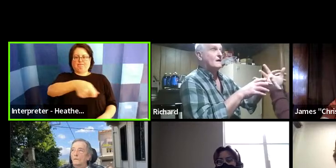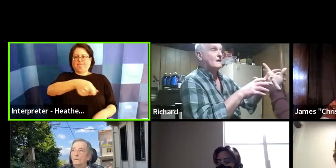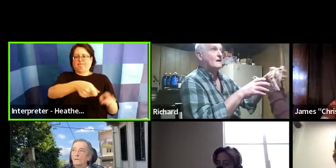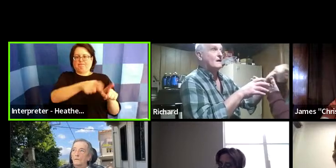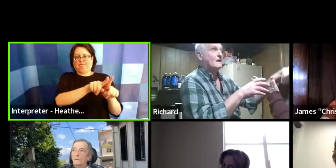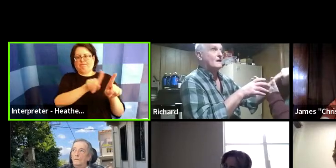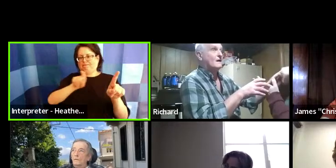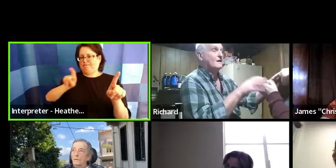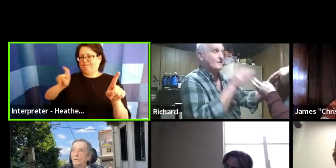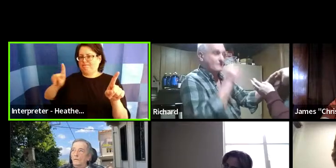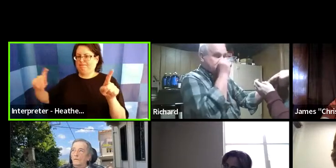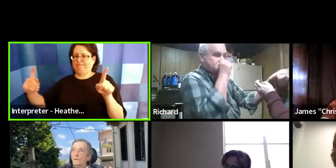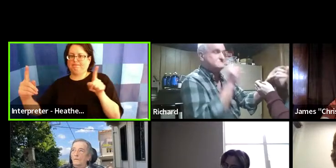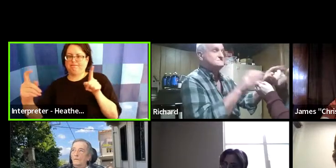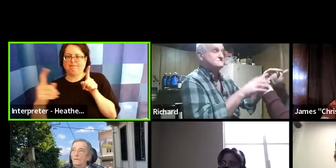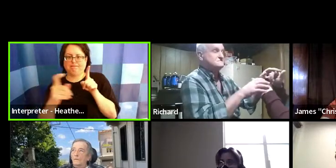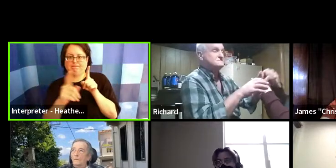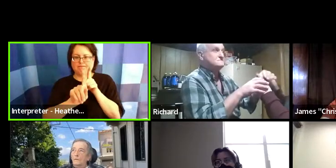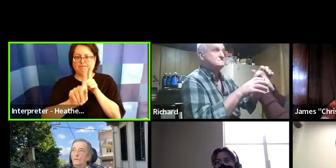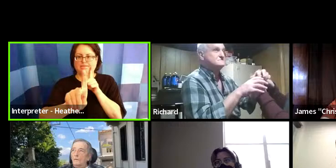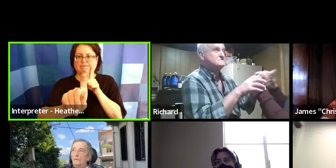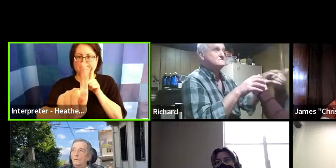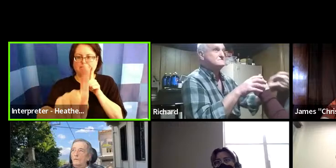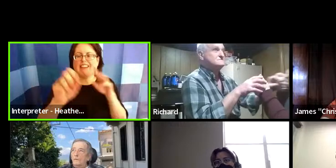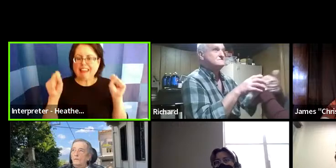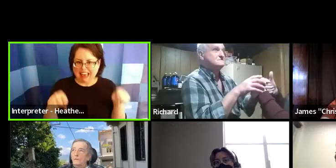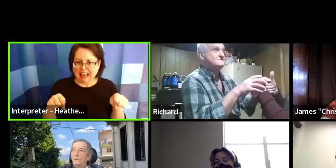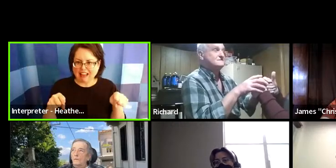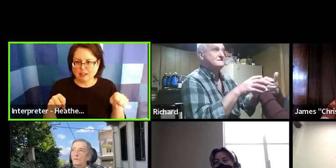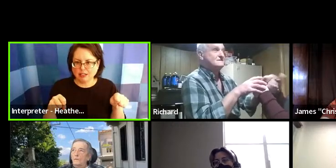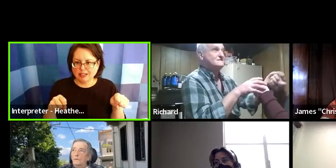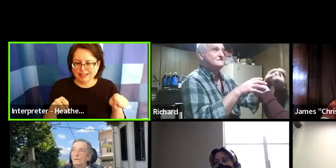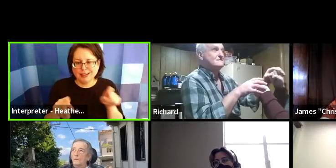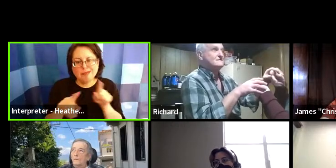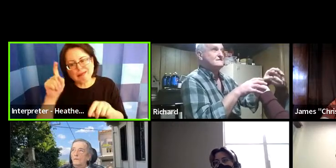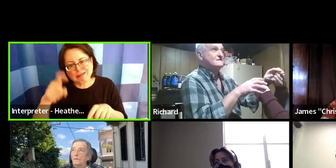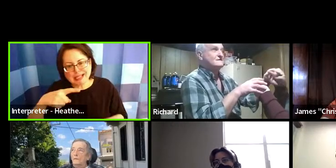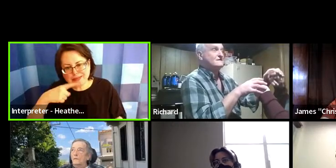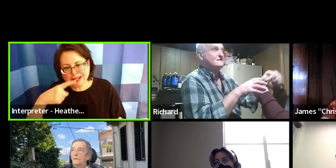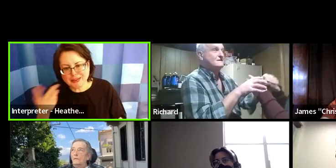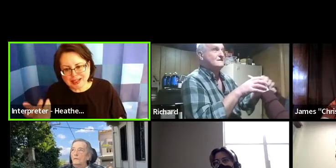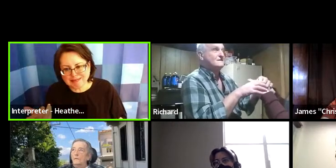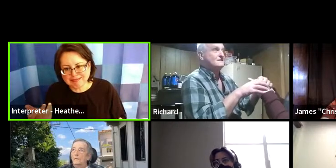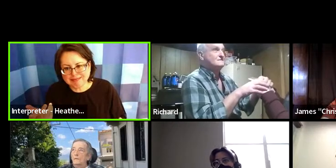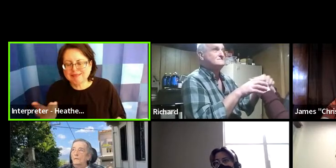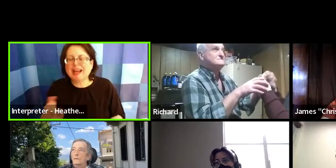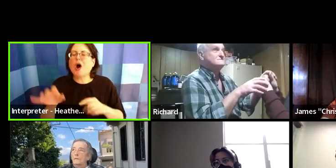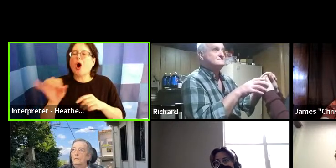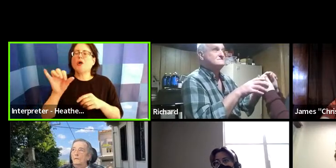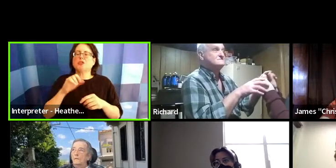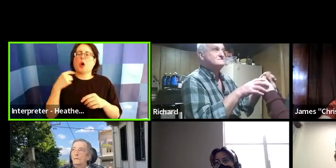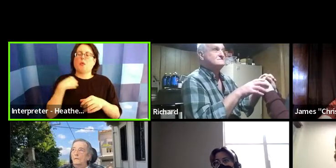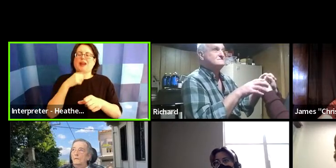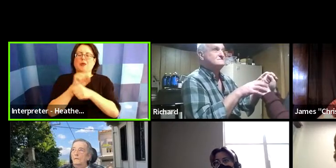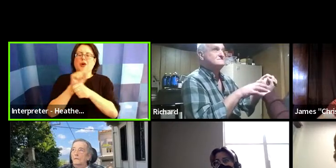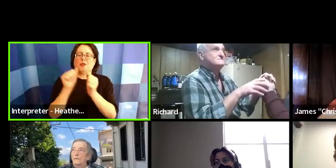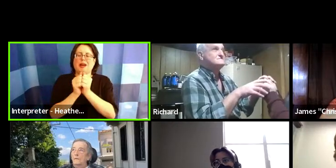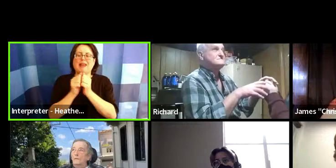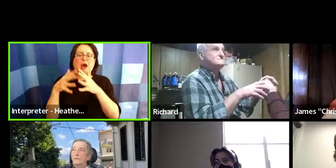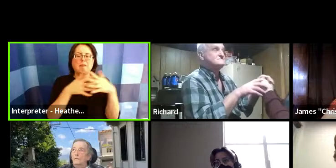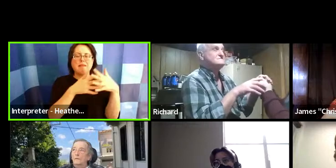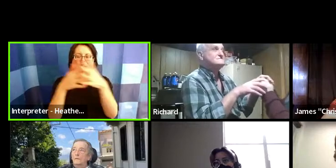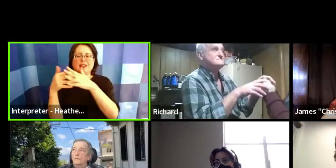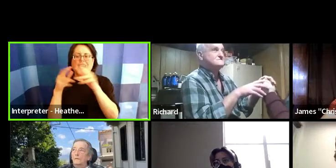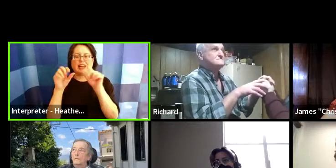that backup. We also have worked as SPIN with the American Association for People with Disabilities on